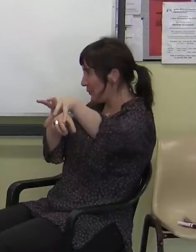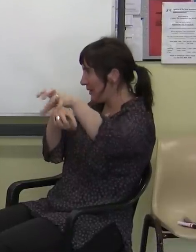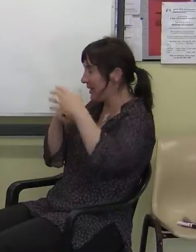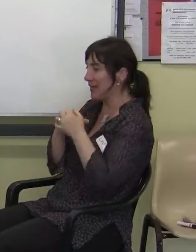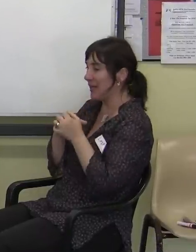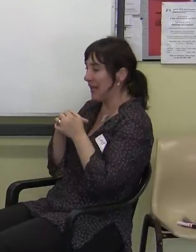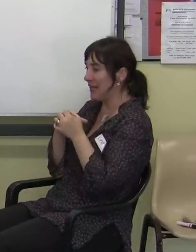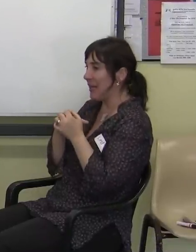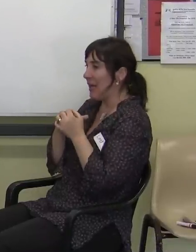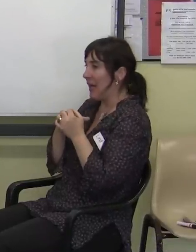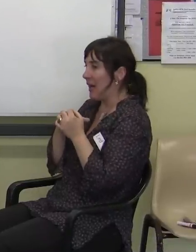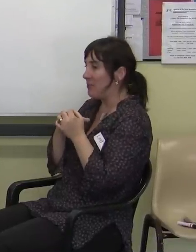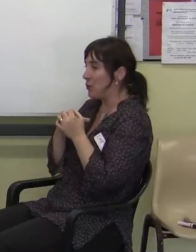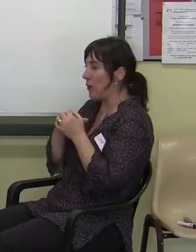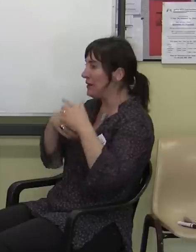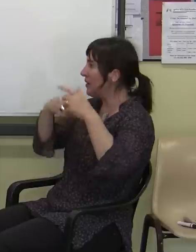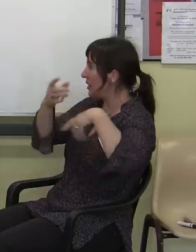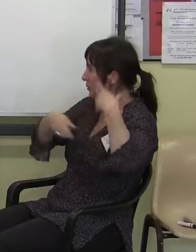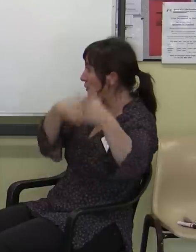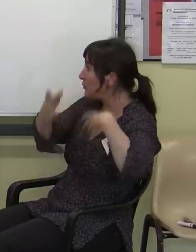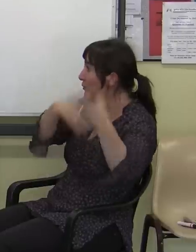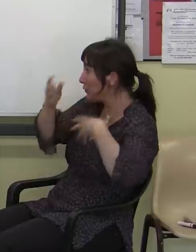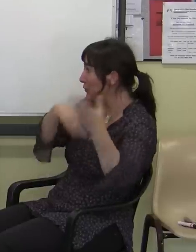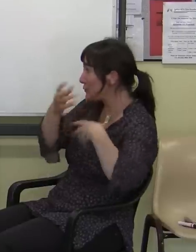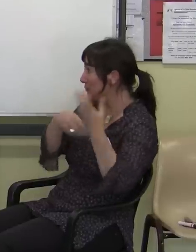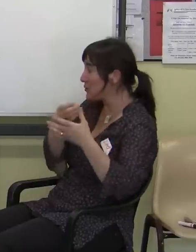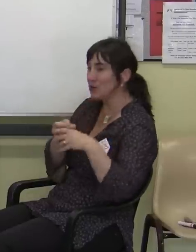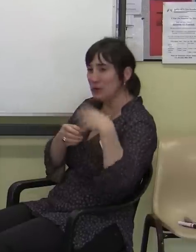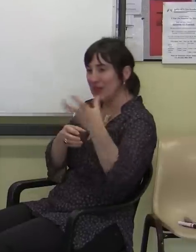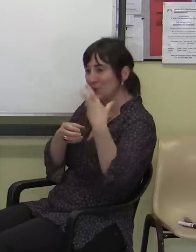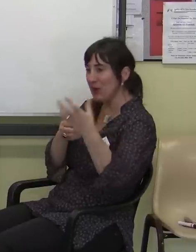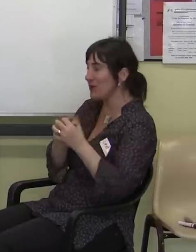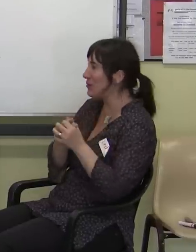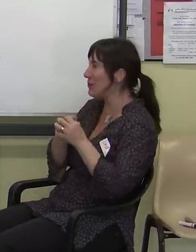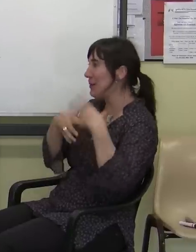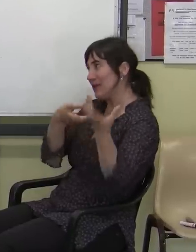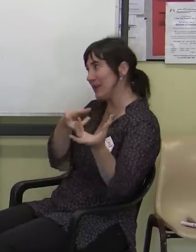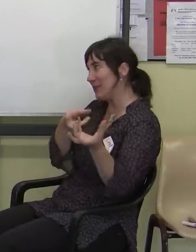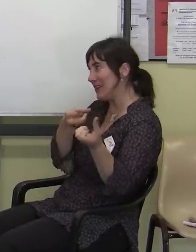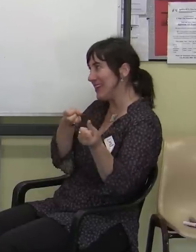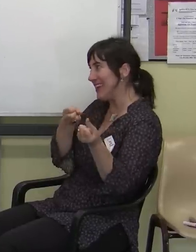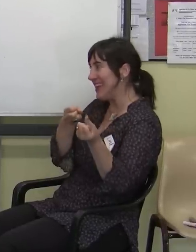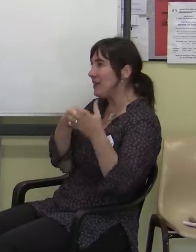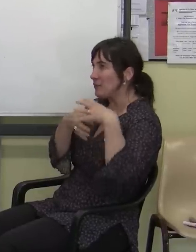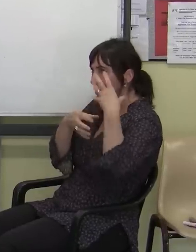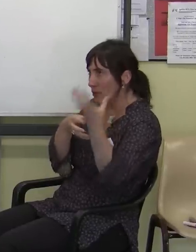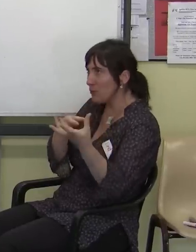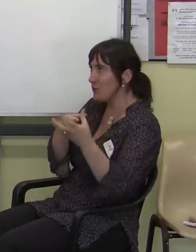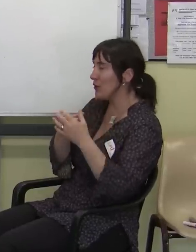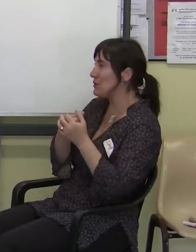working at. One, I got a lot of referrals from the doctor and things were going along but people aren't coming, like I've got a lot of referrals